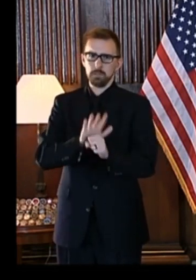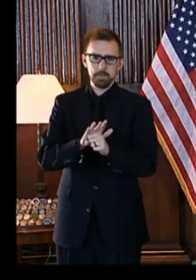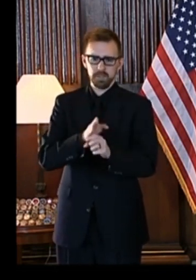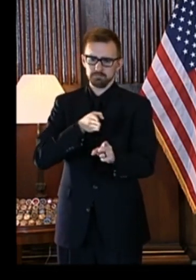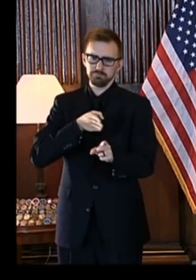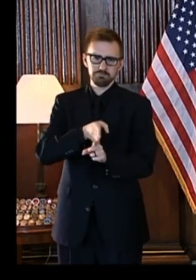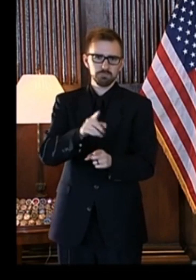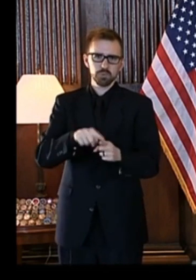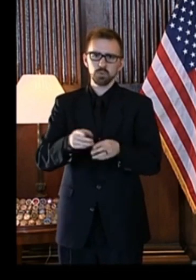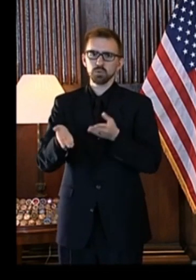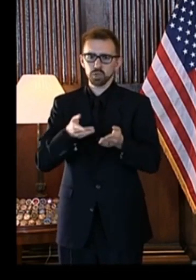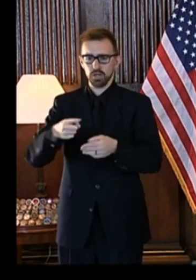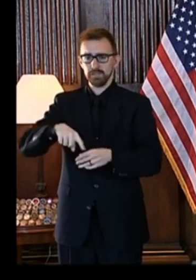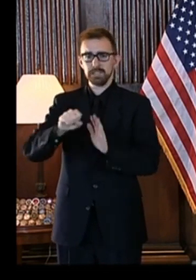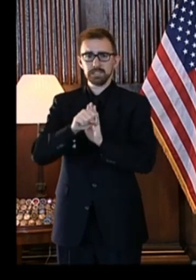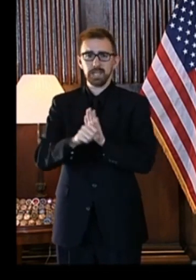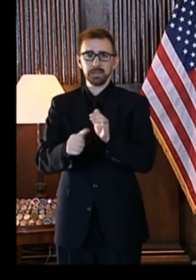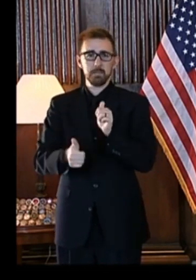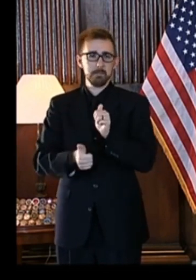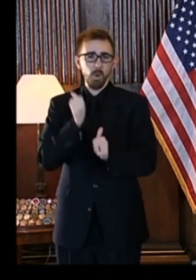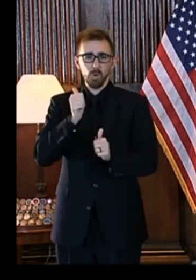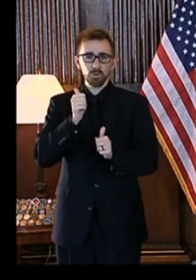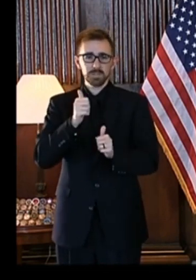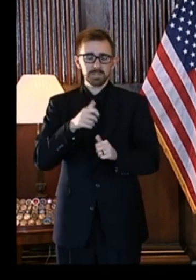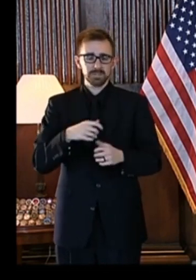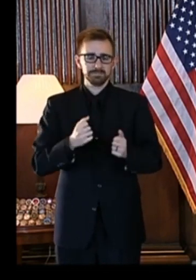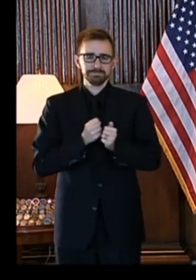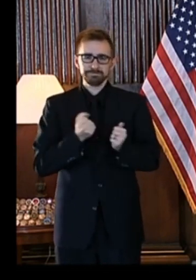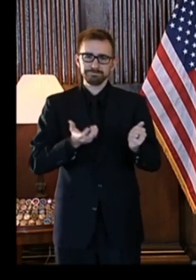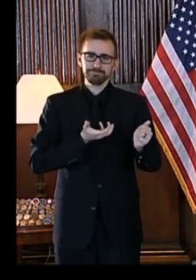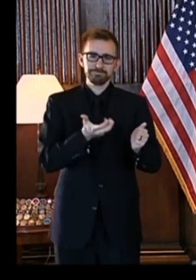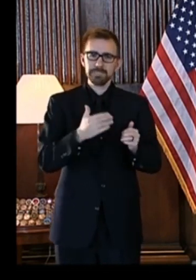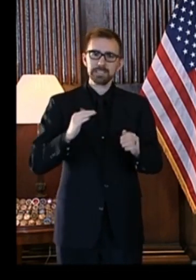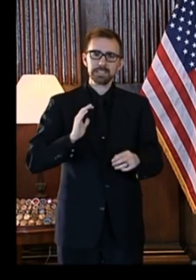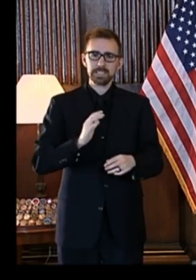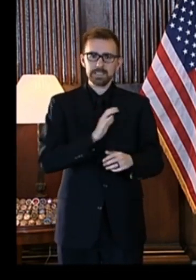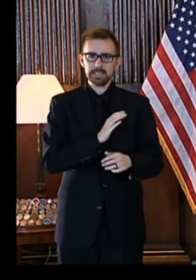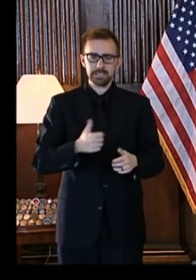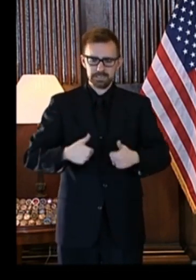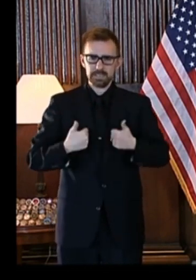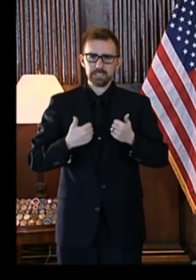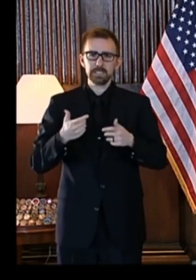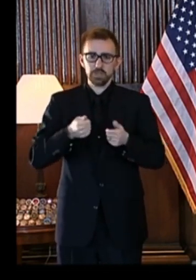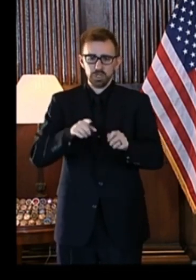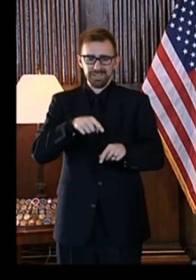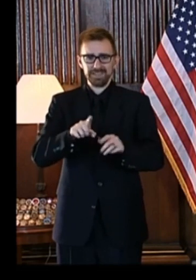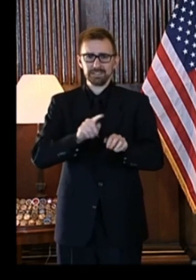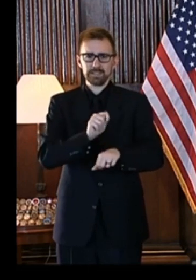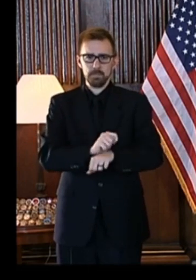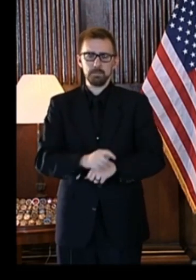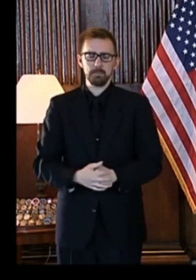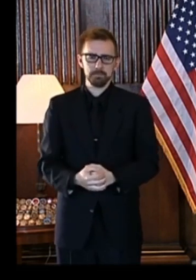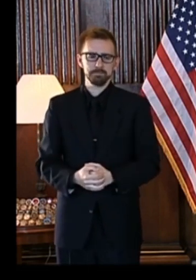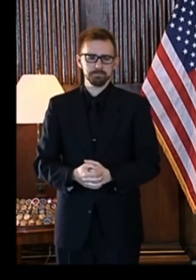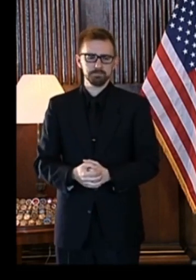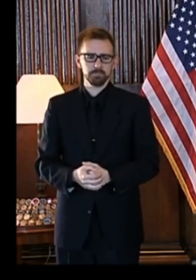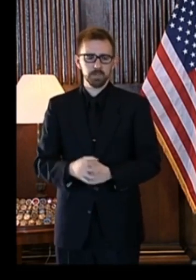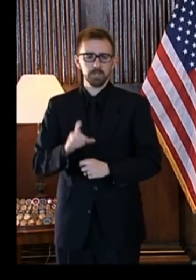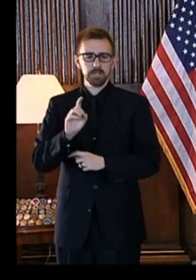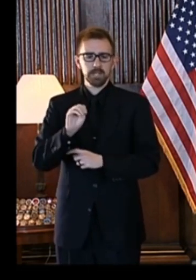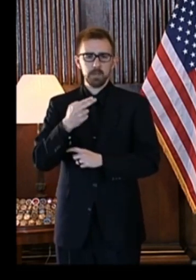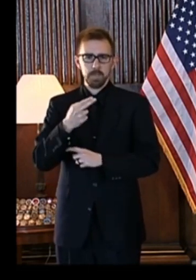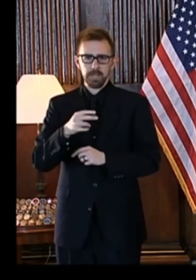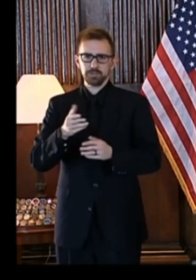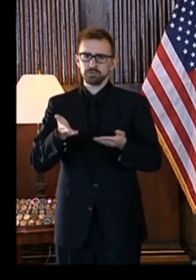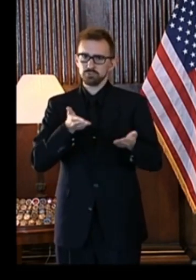to serving some of the state's most vulnerable citizens, especially during a time of crisis. The Department of Mental Health serves people